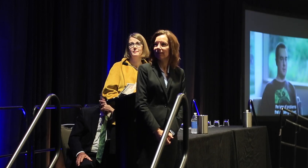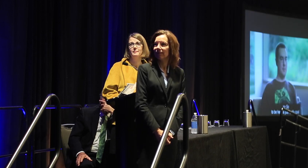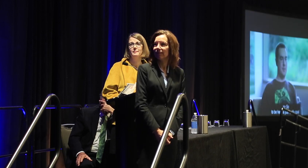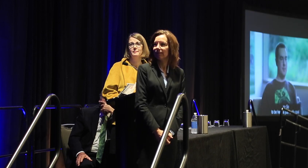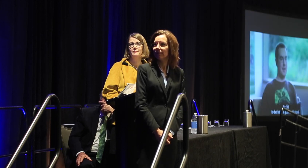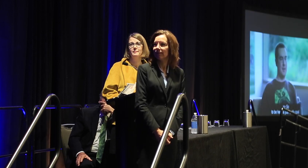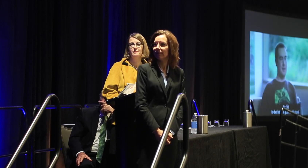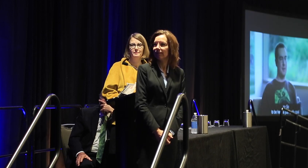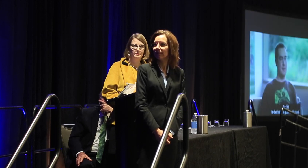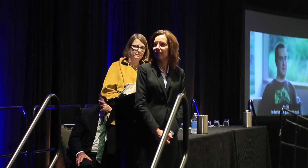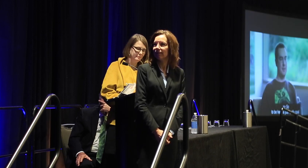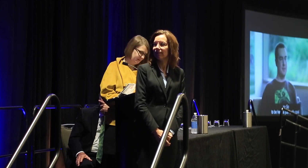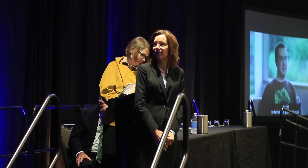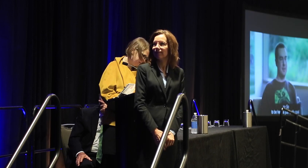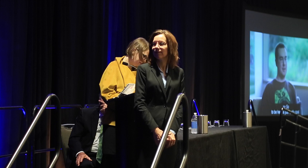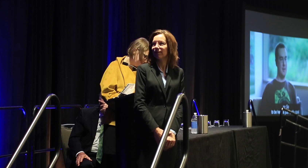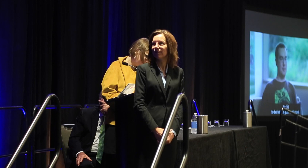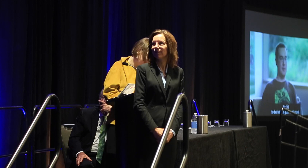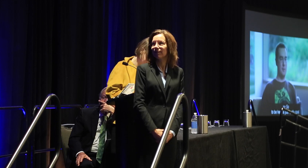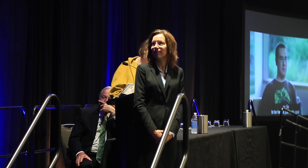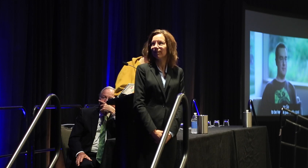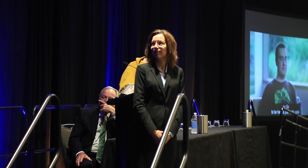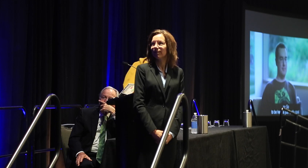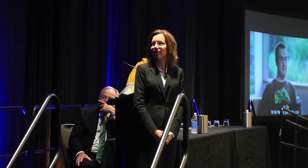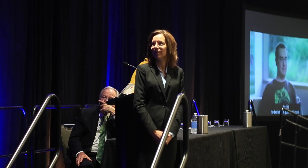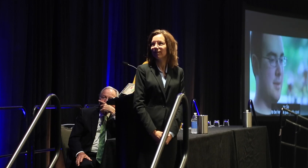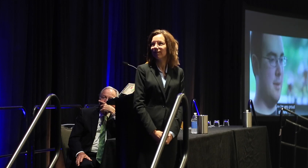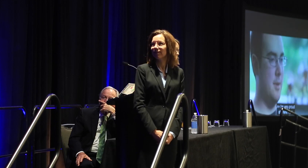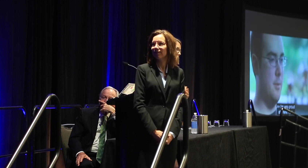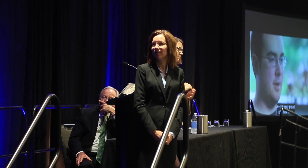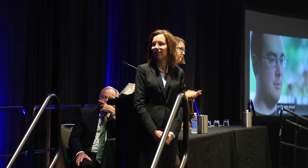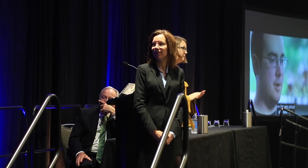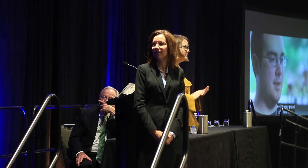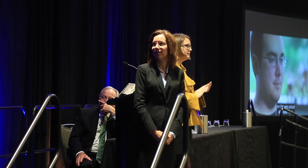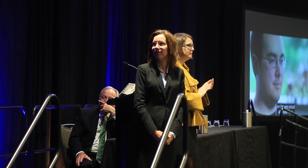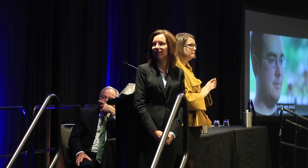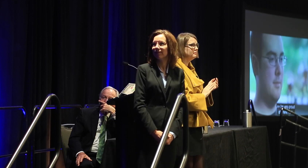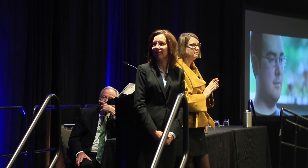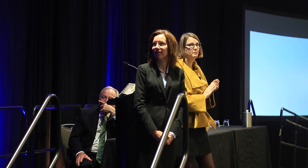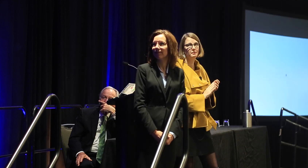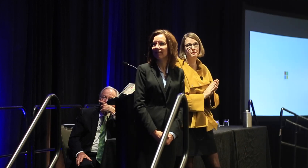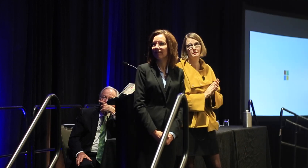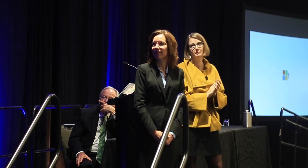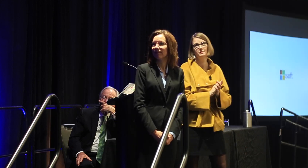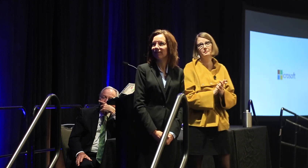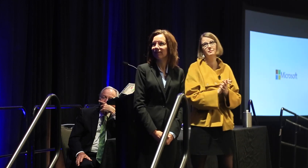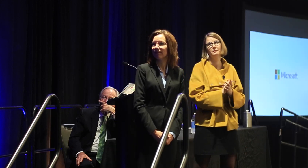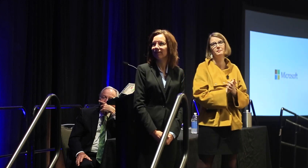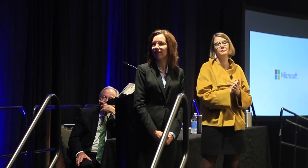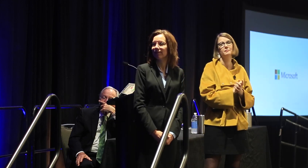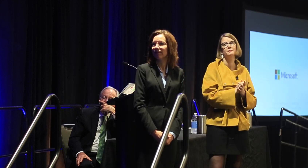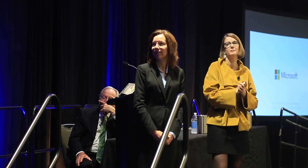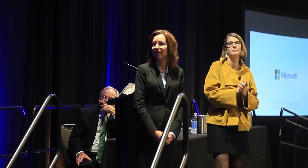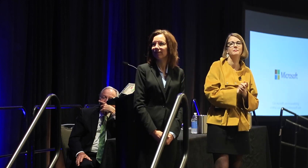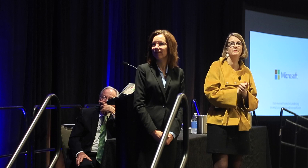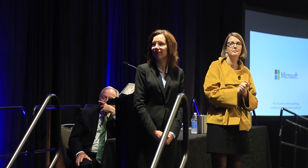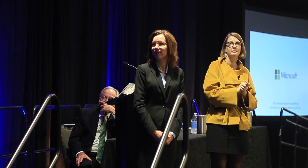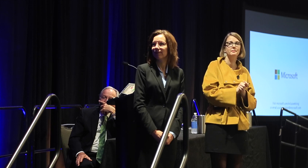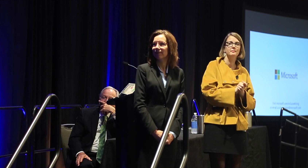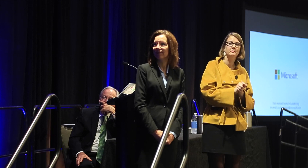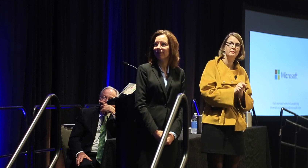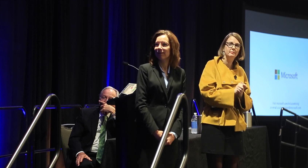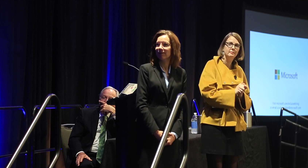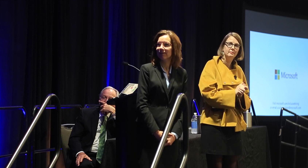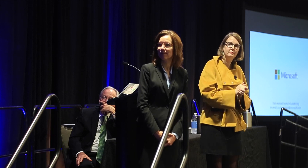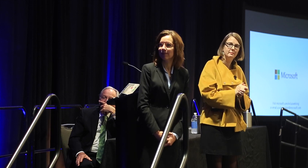solved. So to be here is just really cool. I'm very proud of where I am. Microsoft logo. Visit